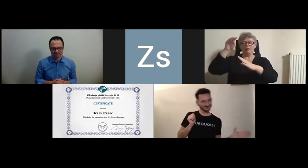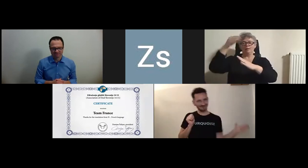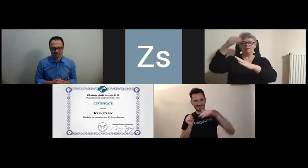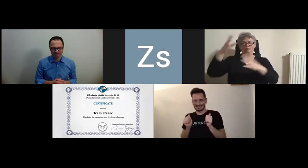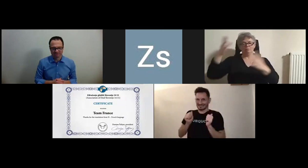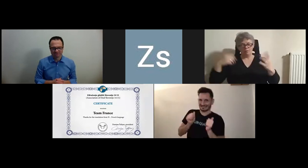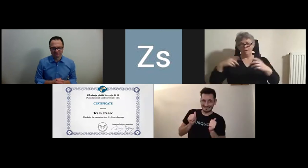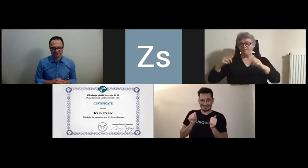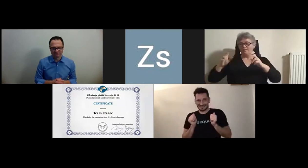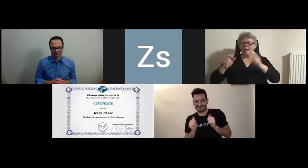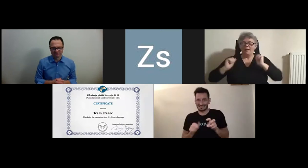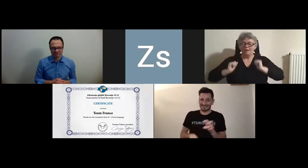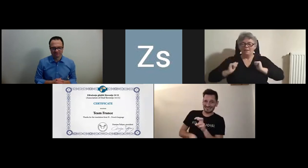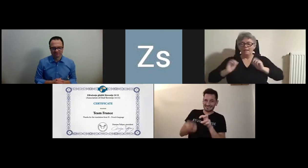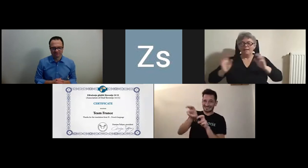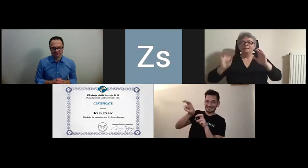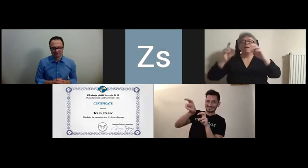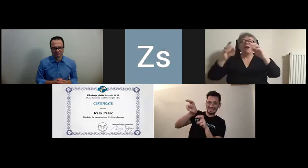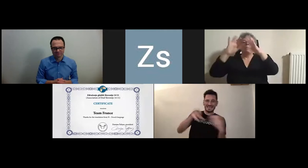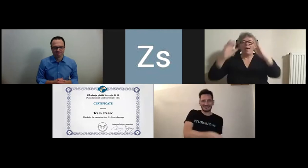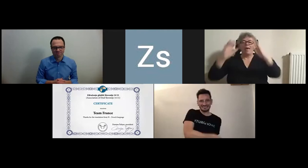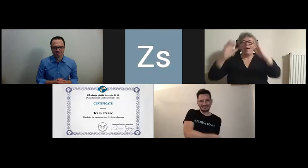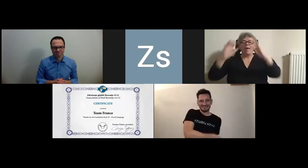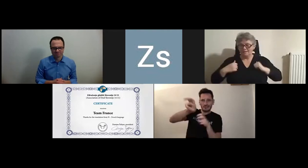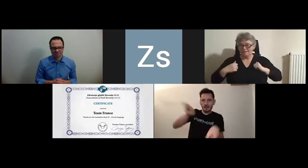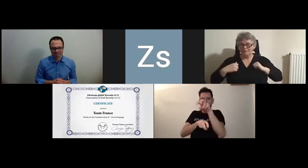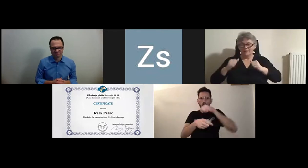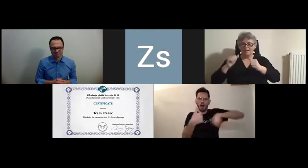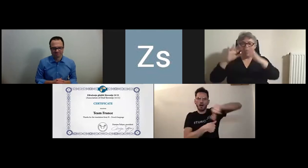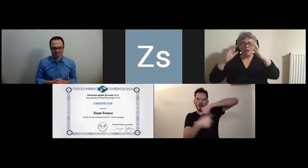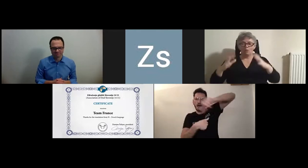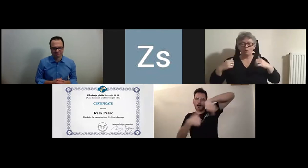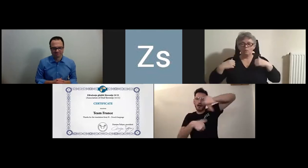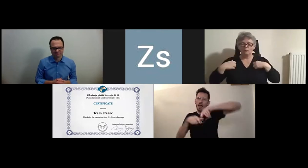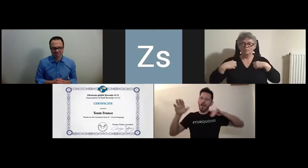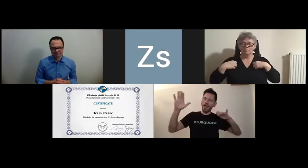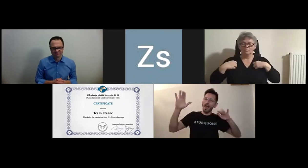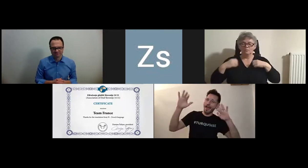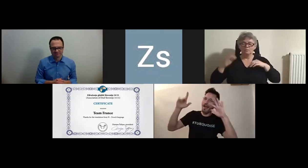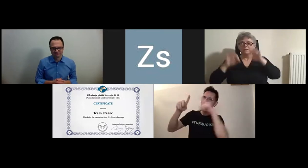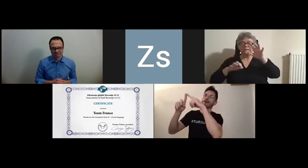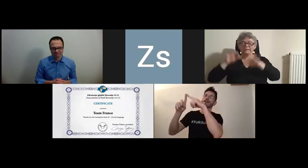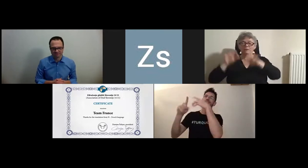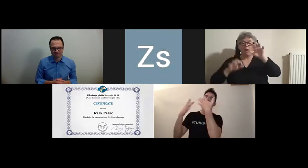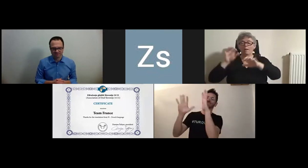And we've reached the top of the mountain. We planted our flags. It's been a difficult journey.